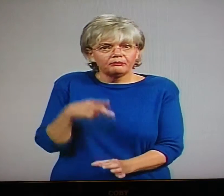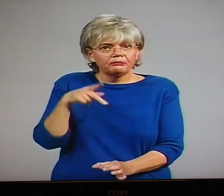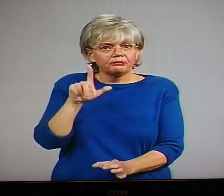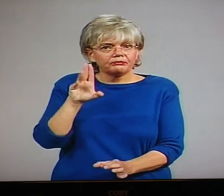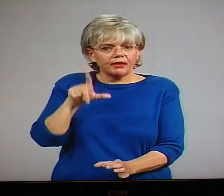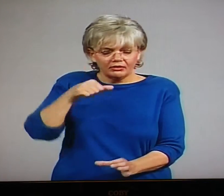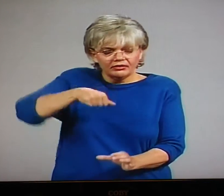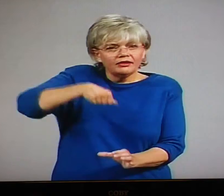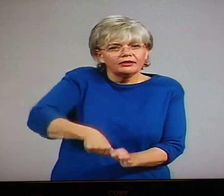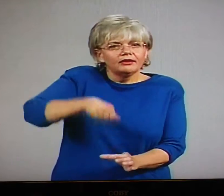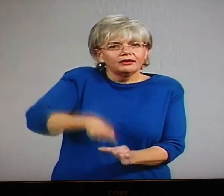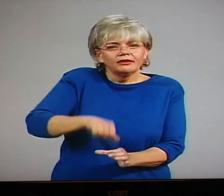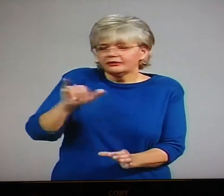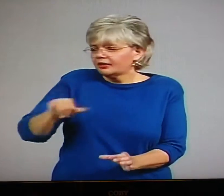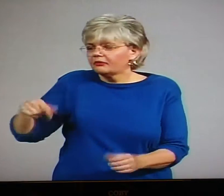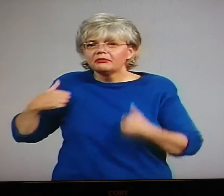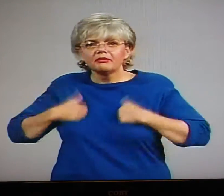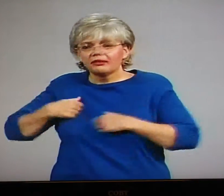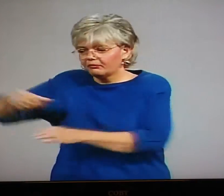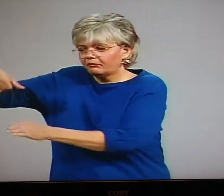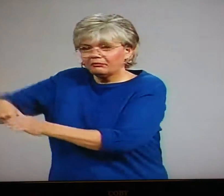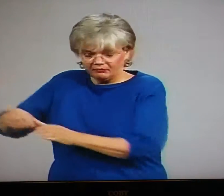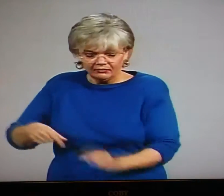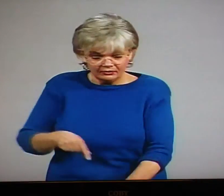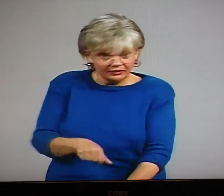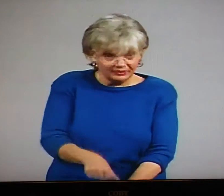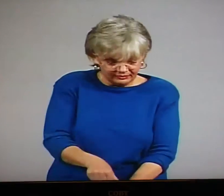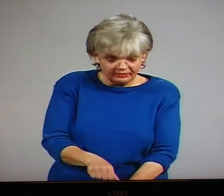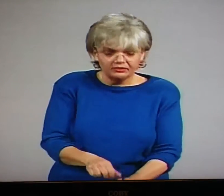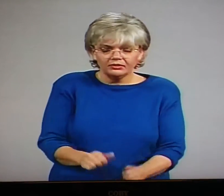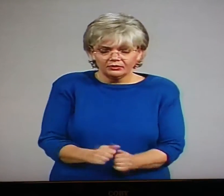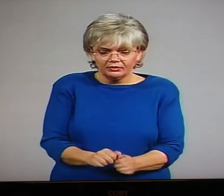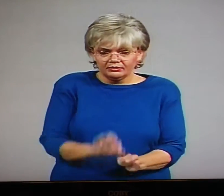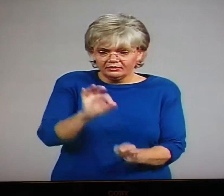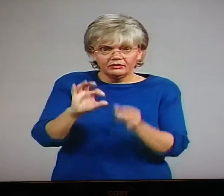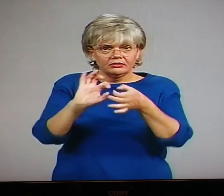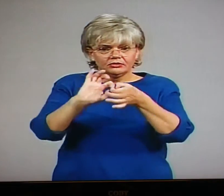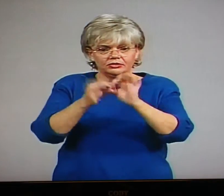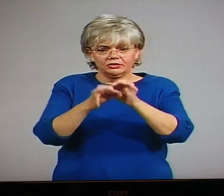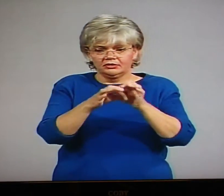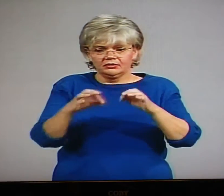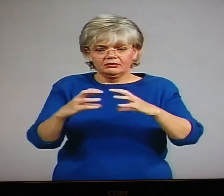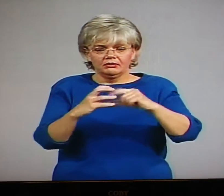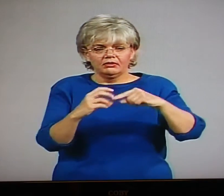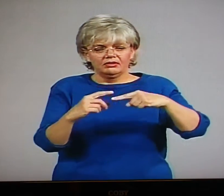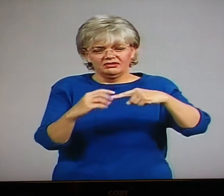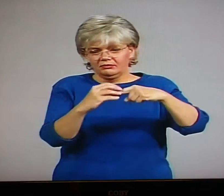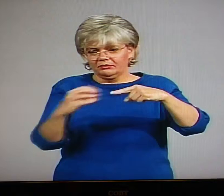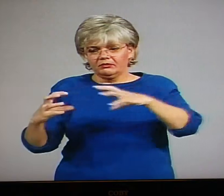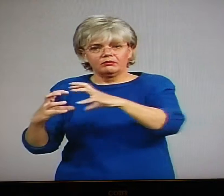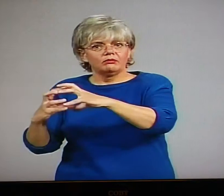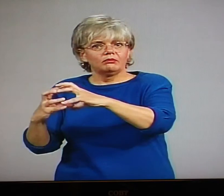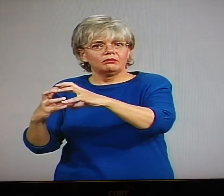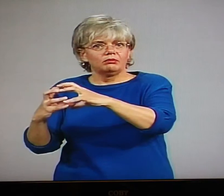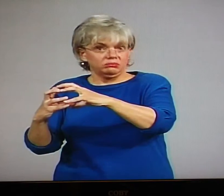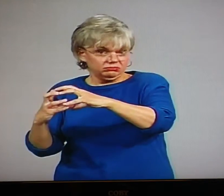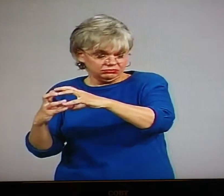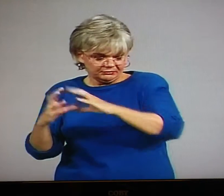and a plug at the bottom, kind of like your bathtub has a plug. The first tube is attached to